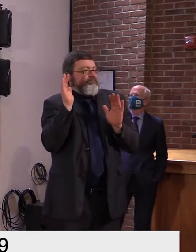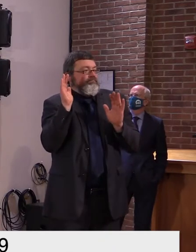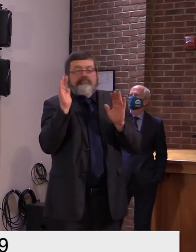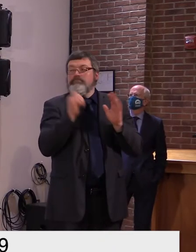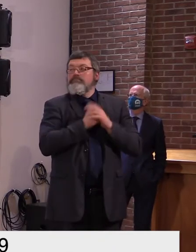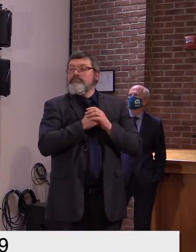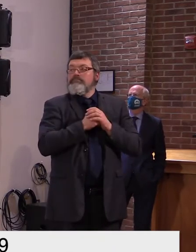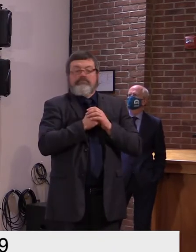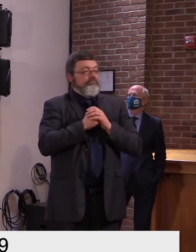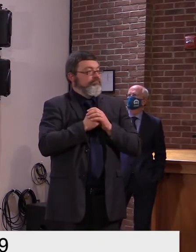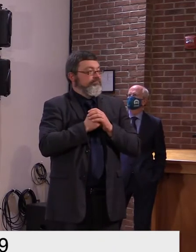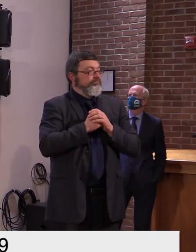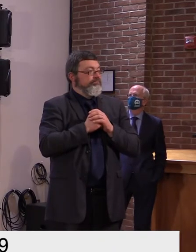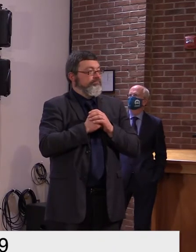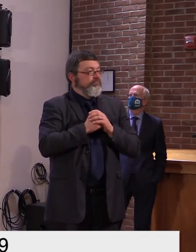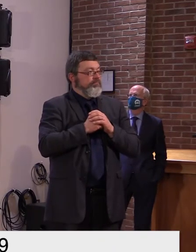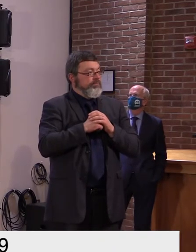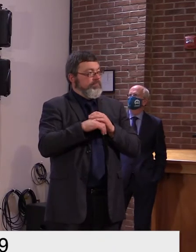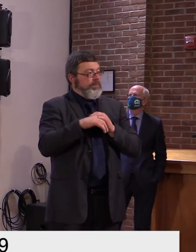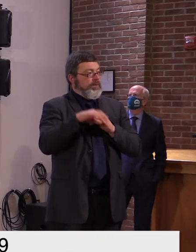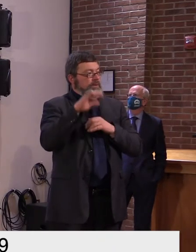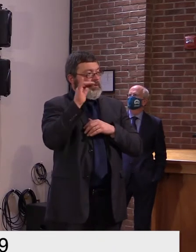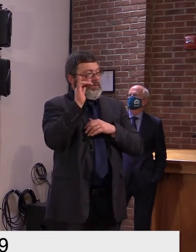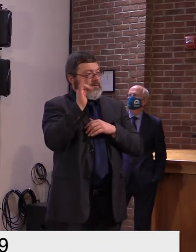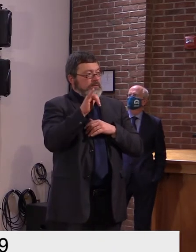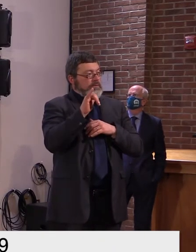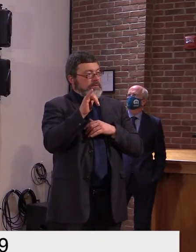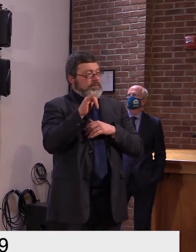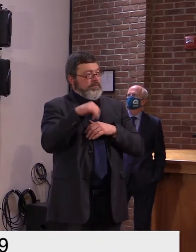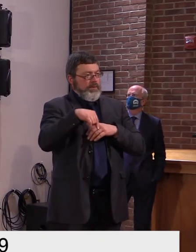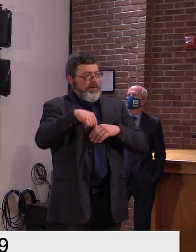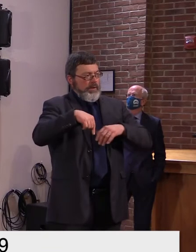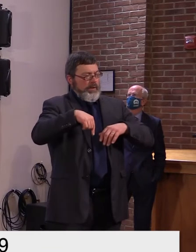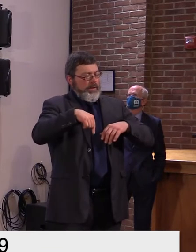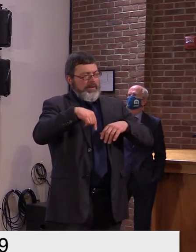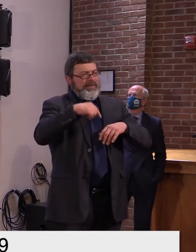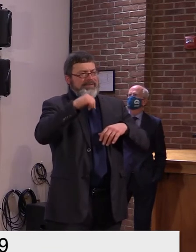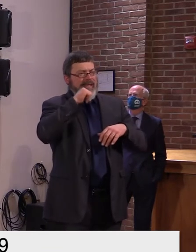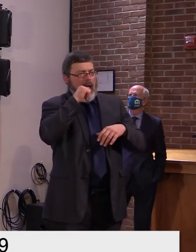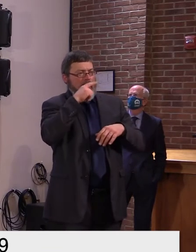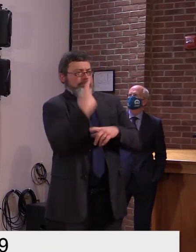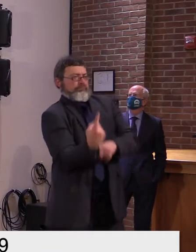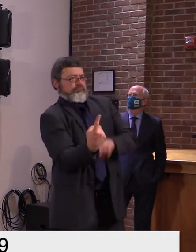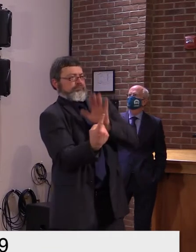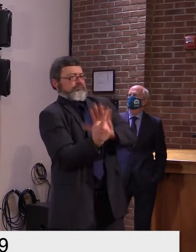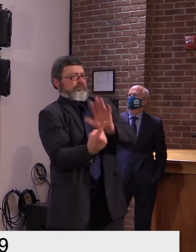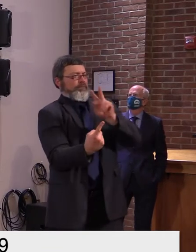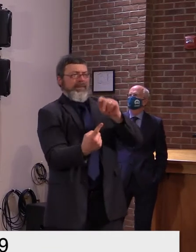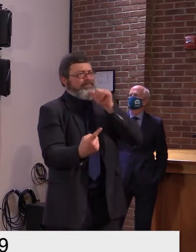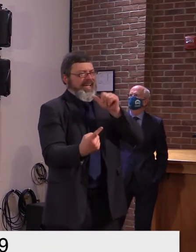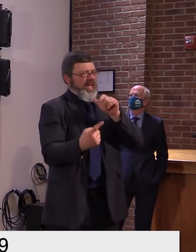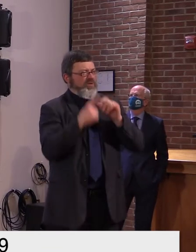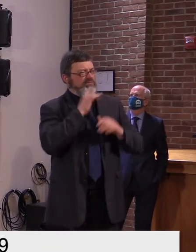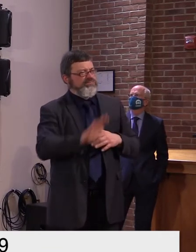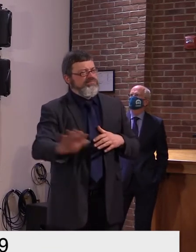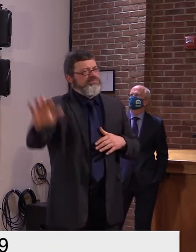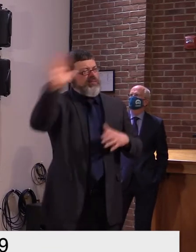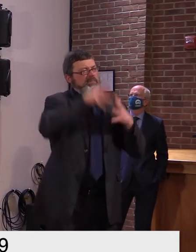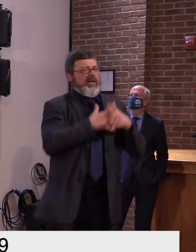just unique to Vermont, but it's nationwide, because the medical community